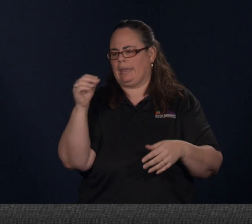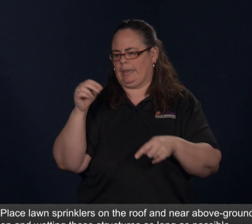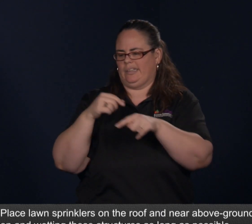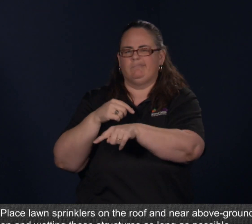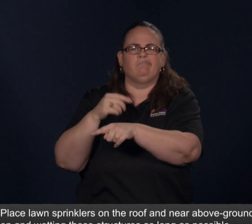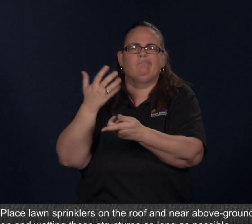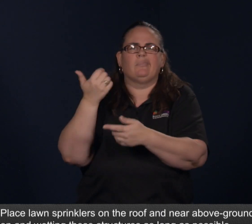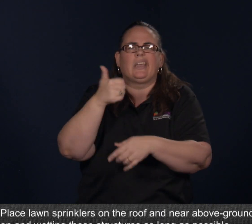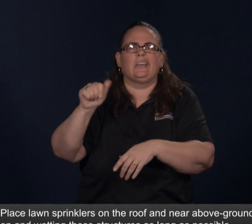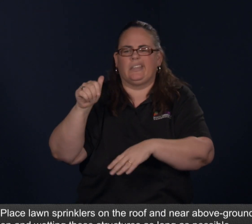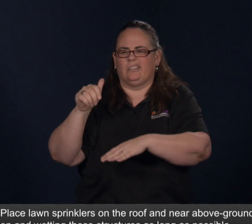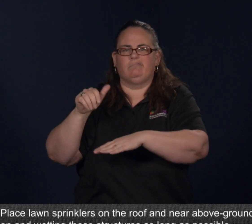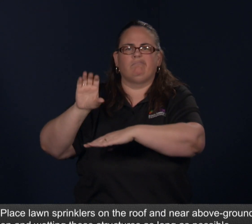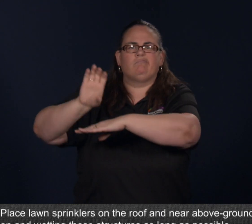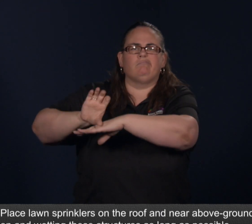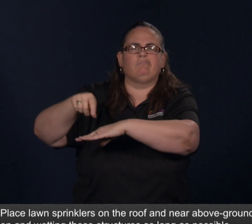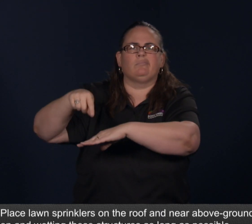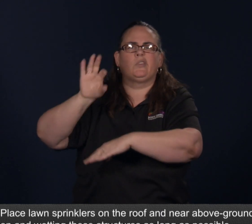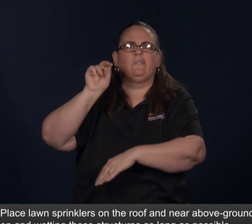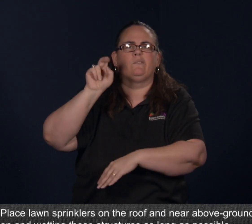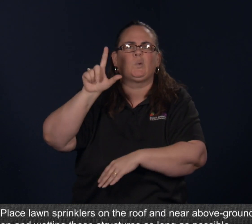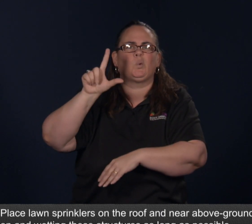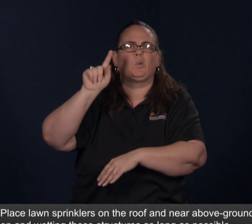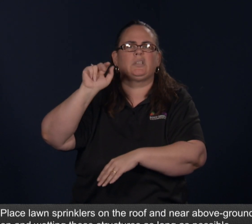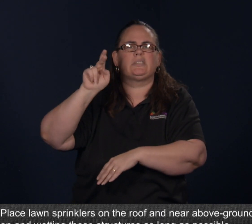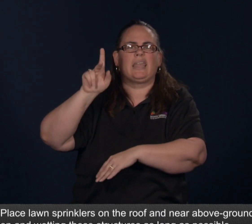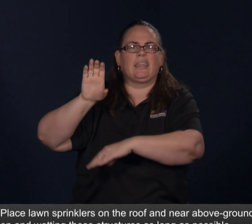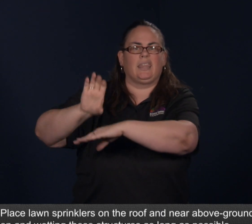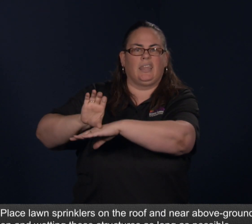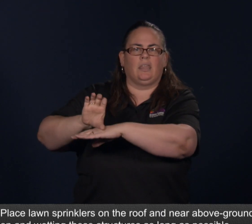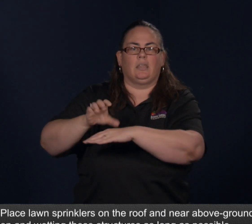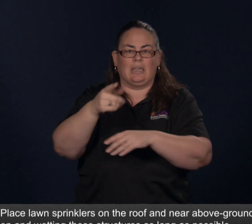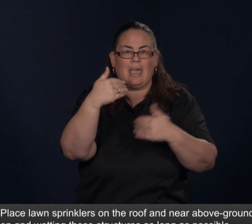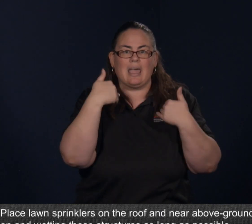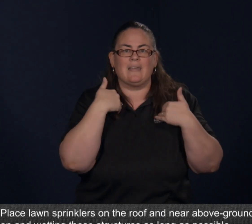Place lawn sprinklers on the roof and near above ground fuel tanks.